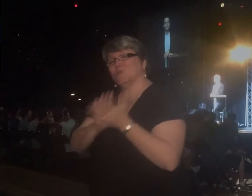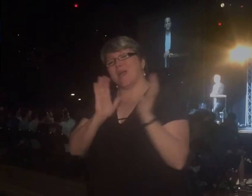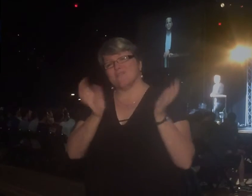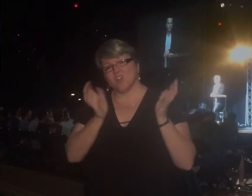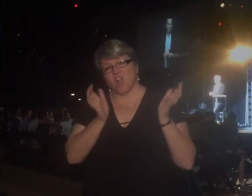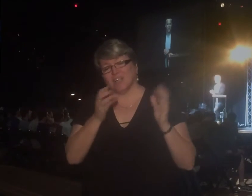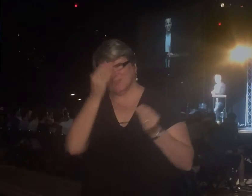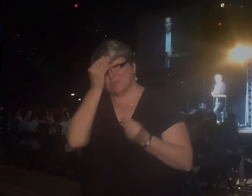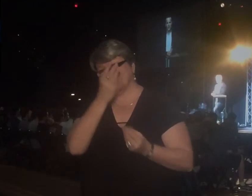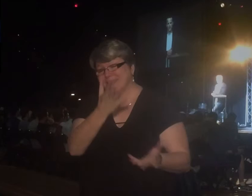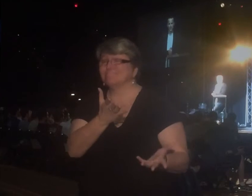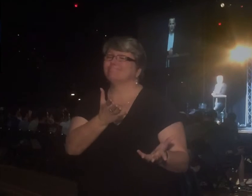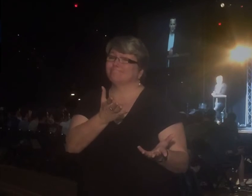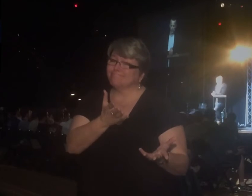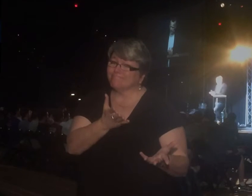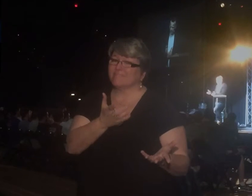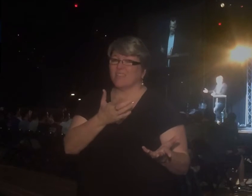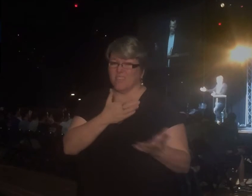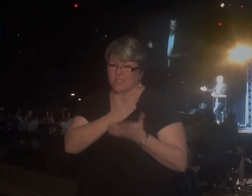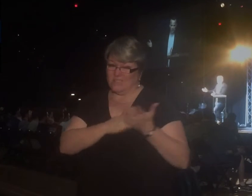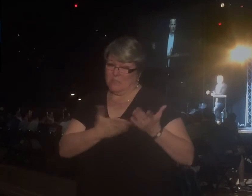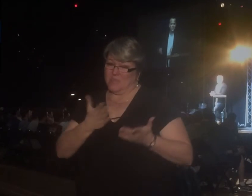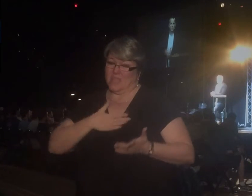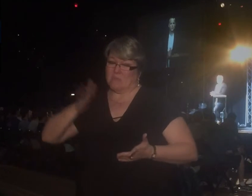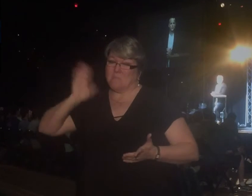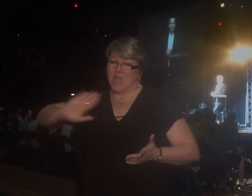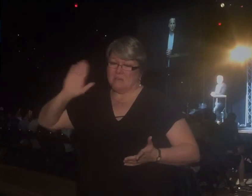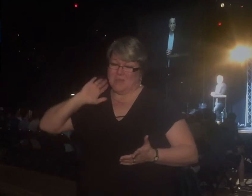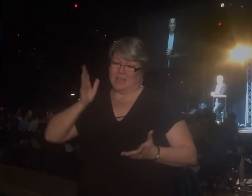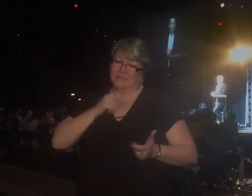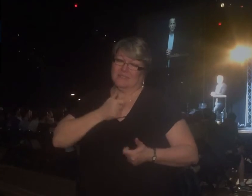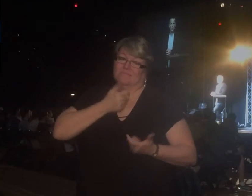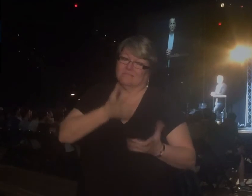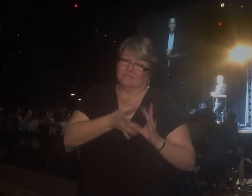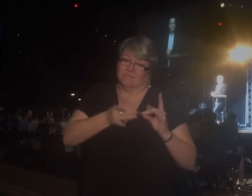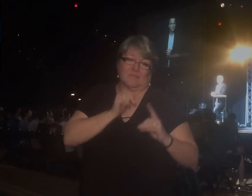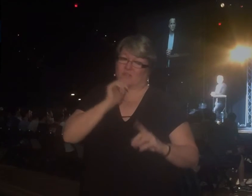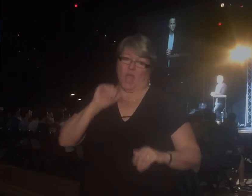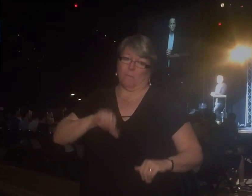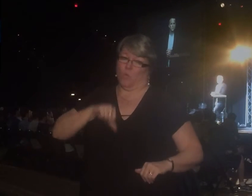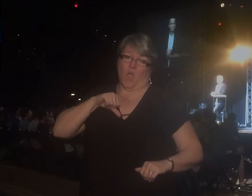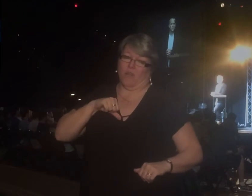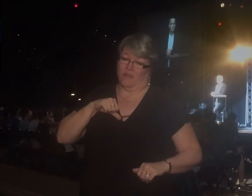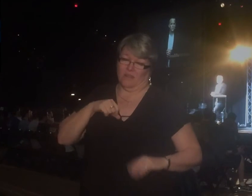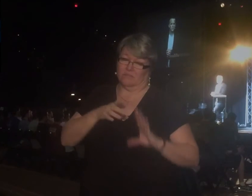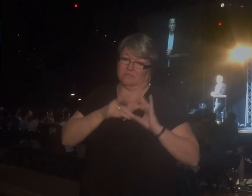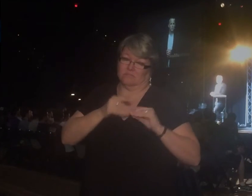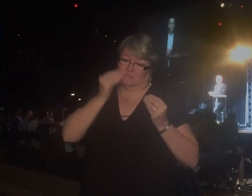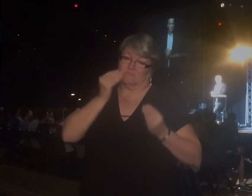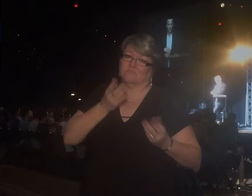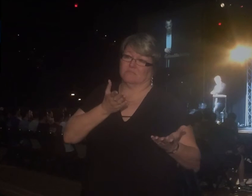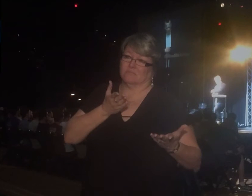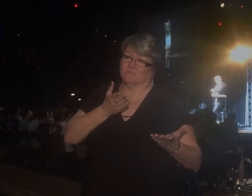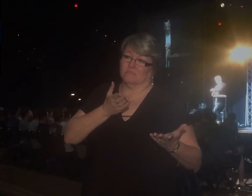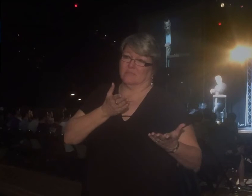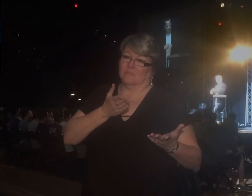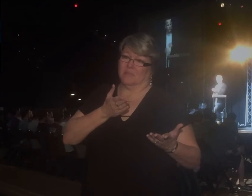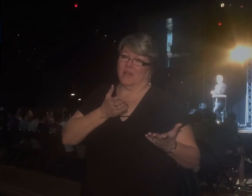getting closer to marriage, you'll have a conversation and you'll tell them, hey, there's some things in my past we need to talk about that I'm not proud